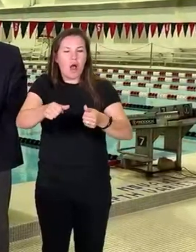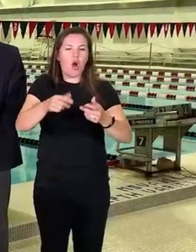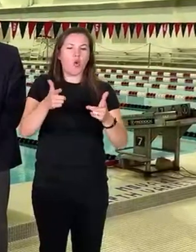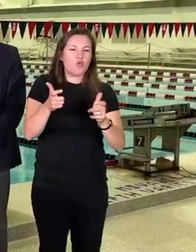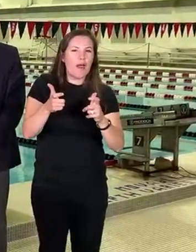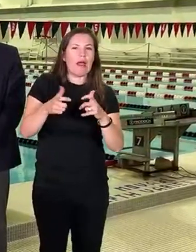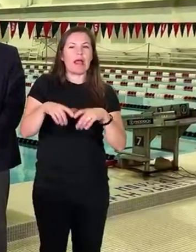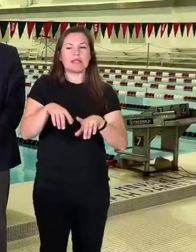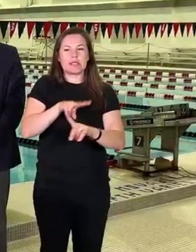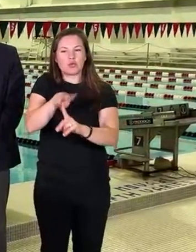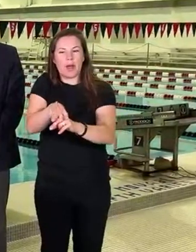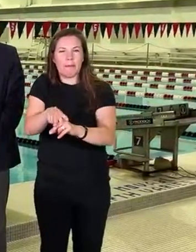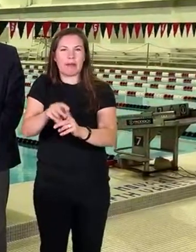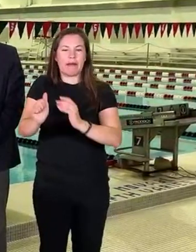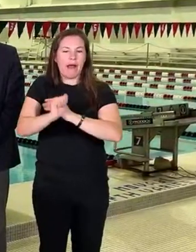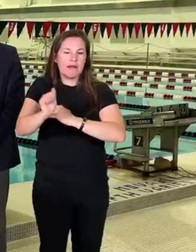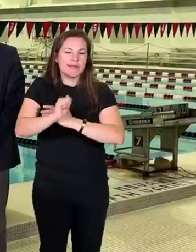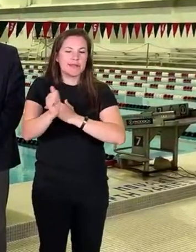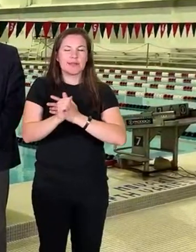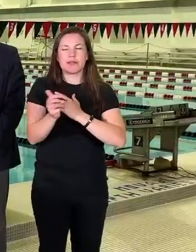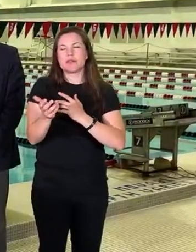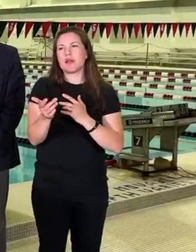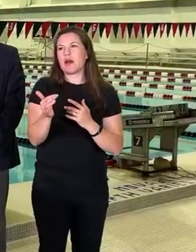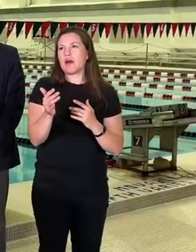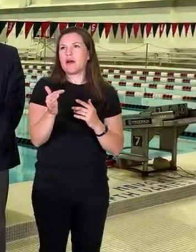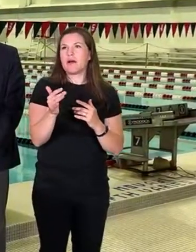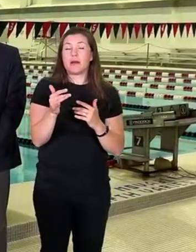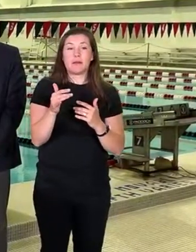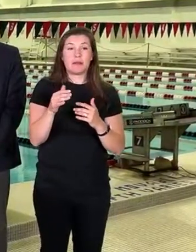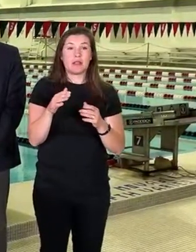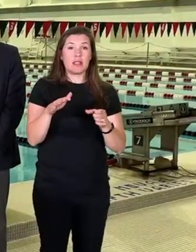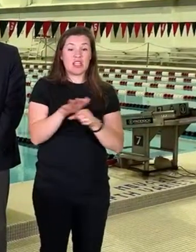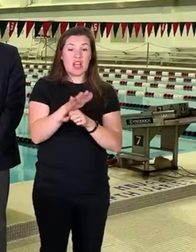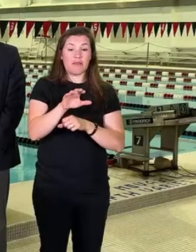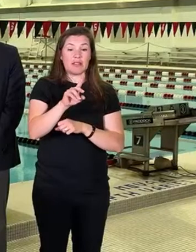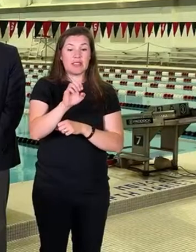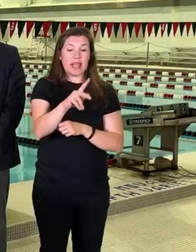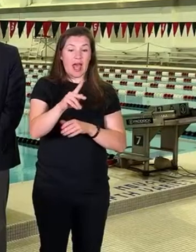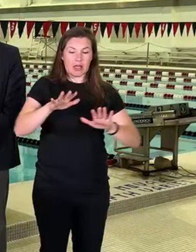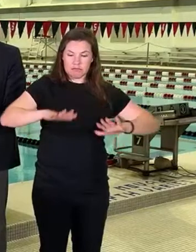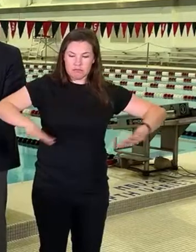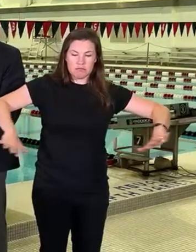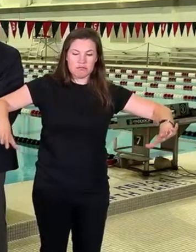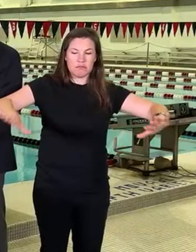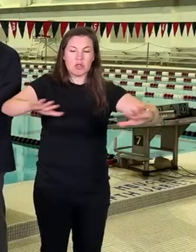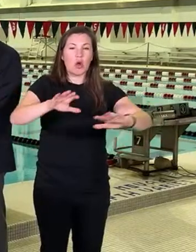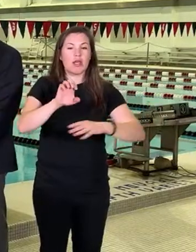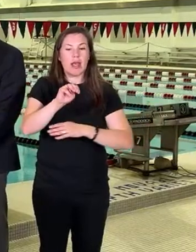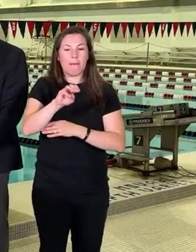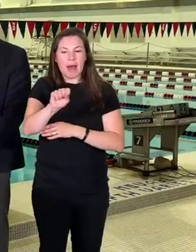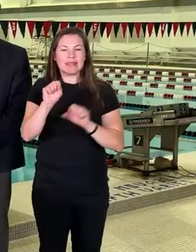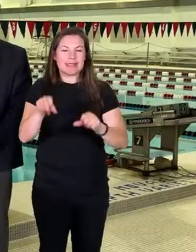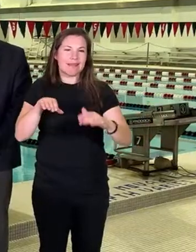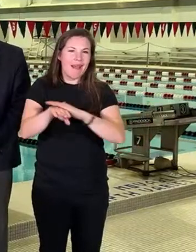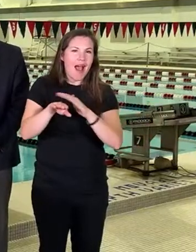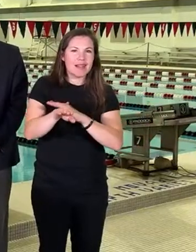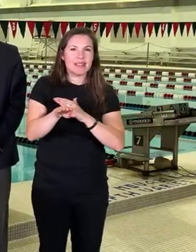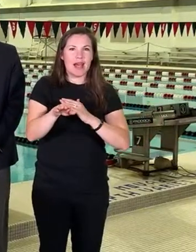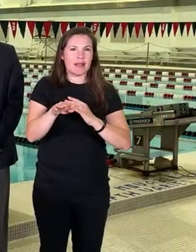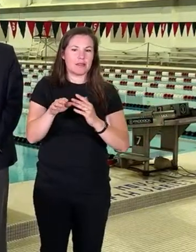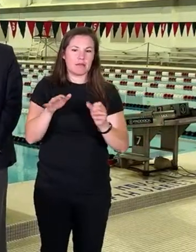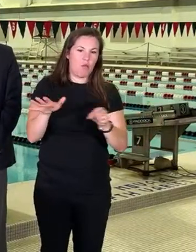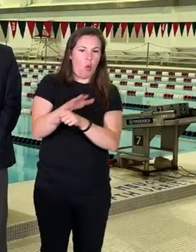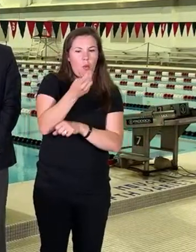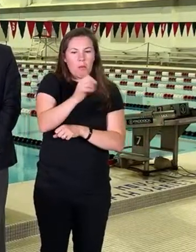hazards and things like having enough deck all the way around to ensure emergency services can access all points on the